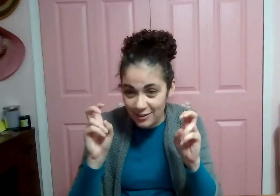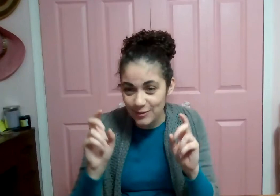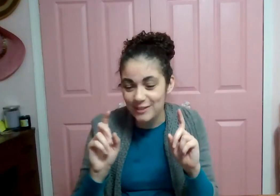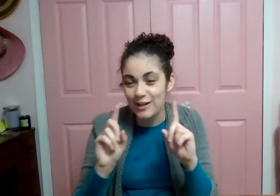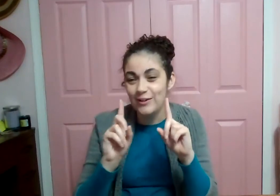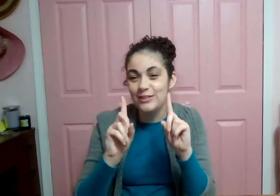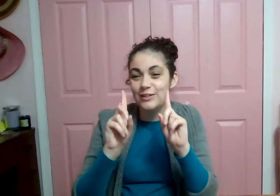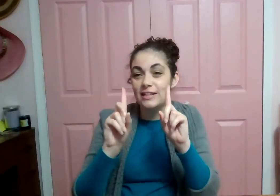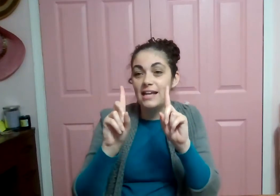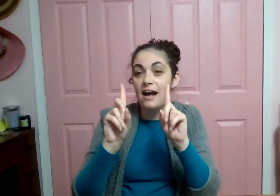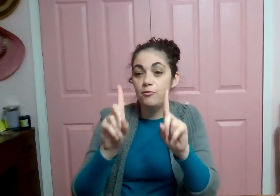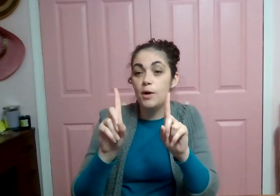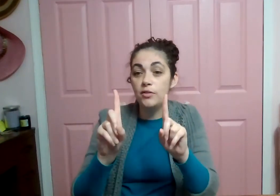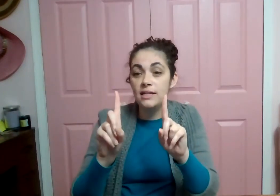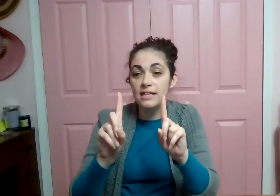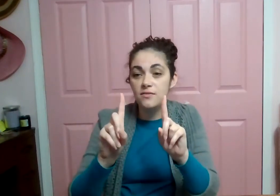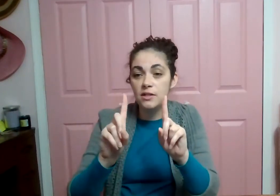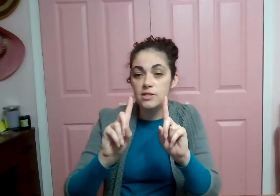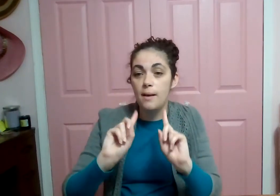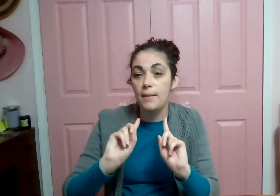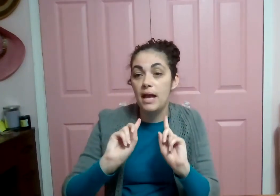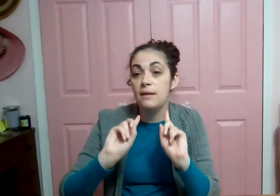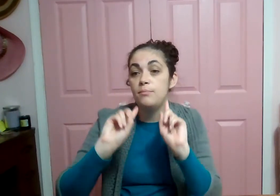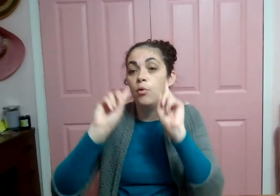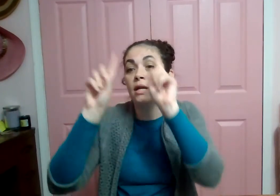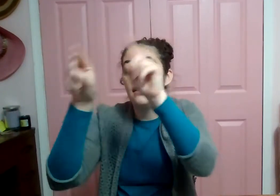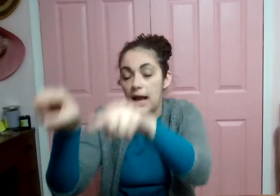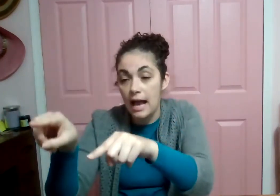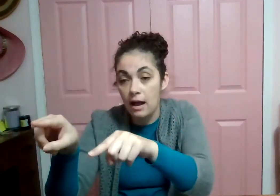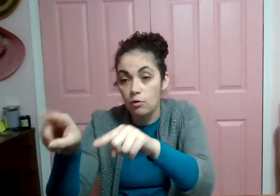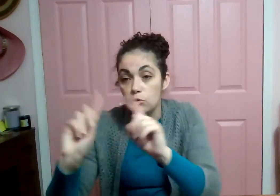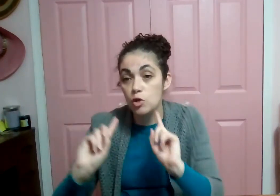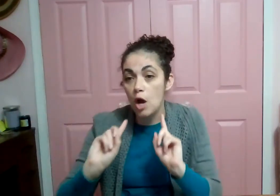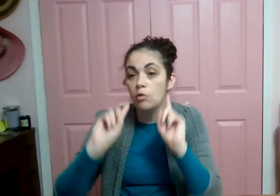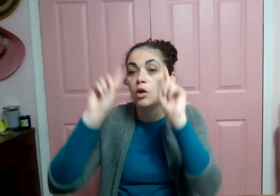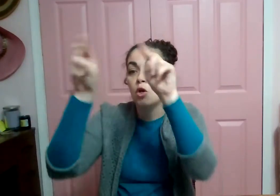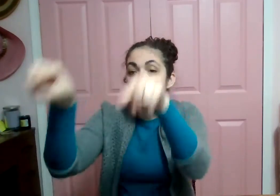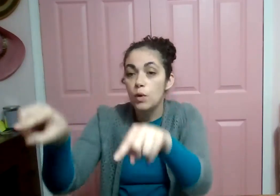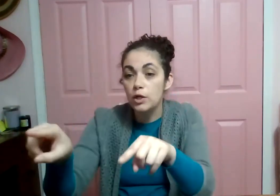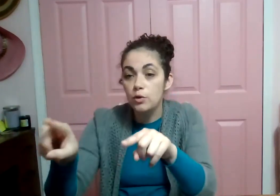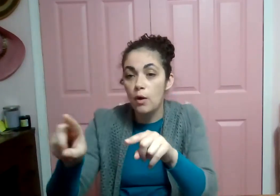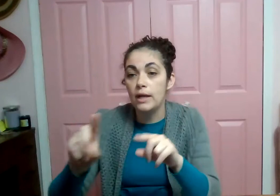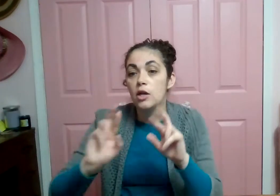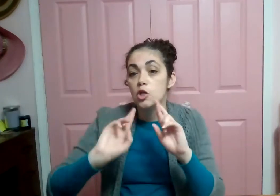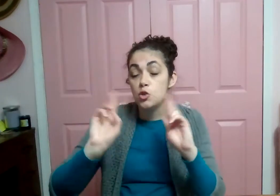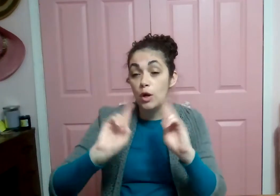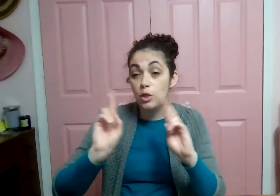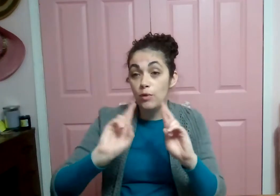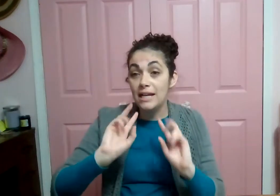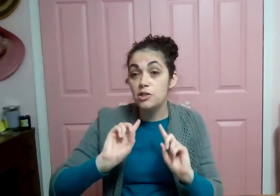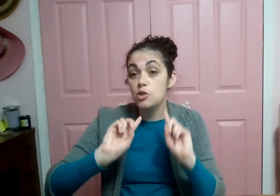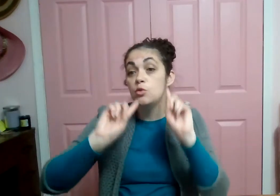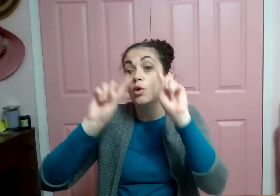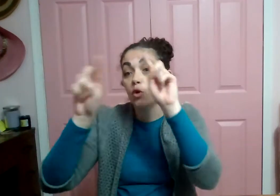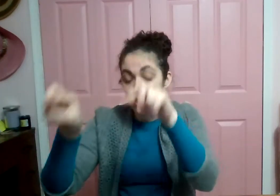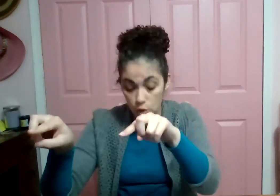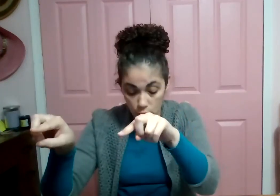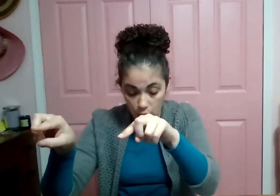the word go, you're going to have both index fingers up and point out. Go. Where are you going? So are you ready to